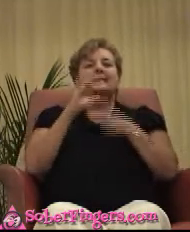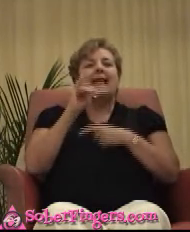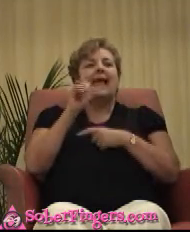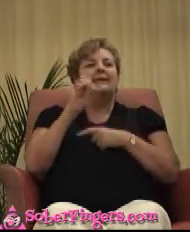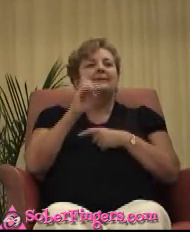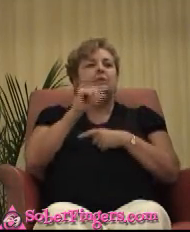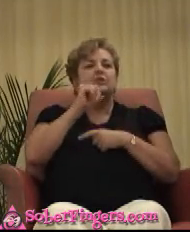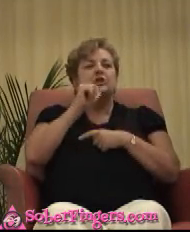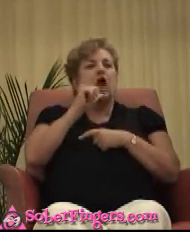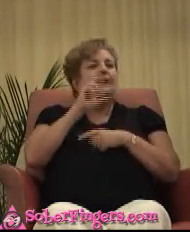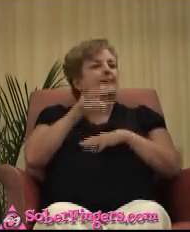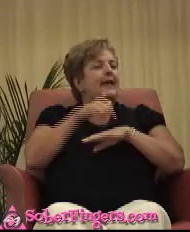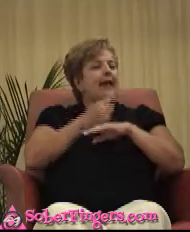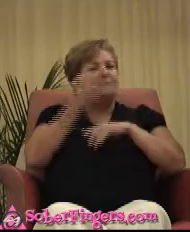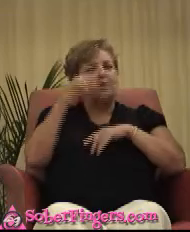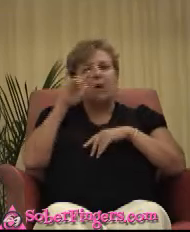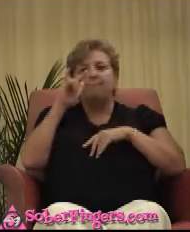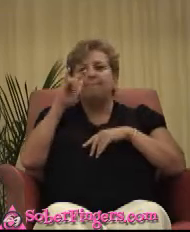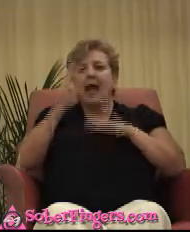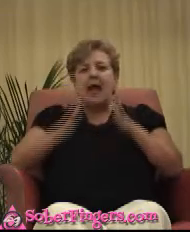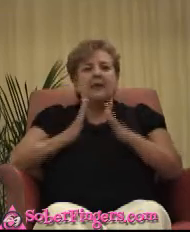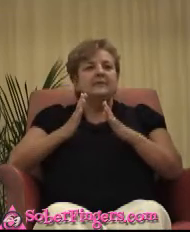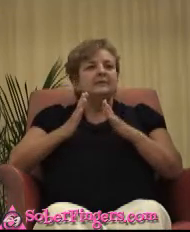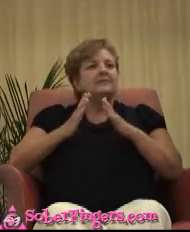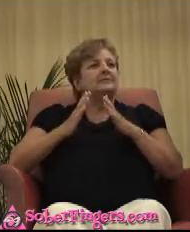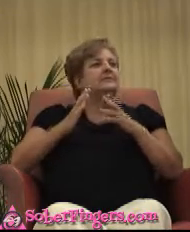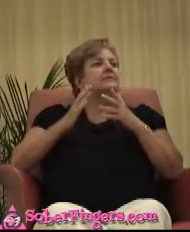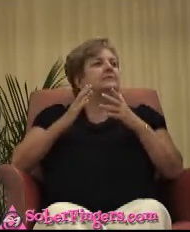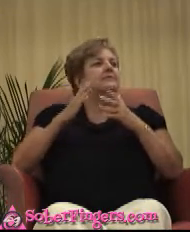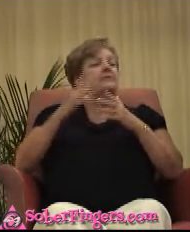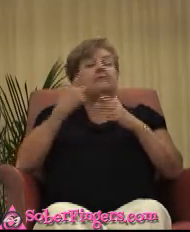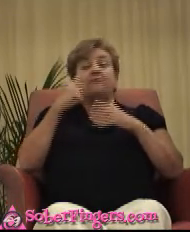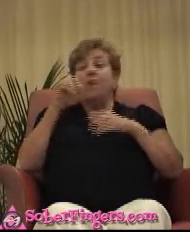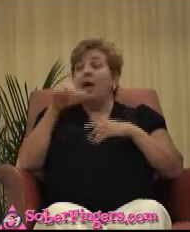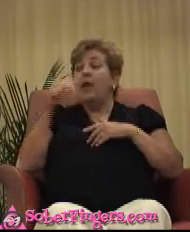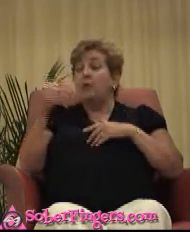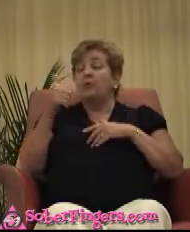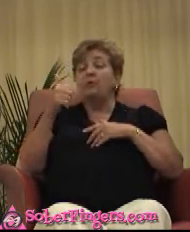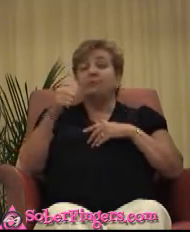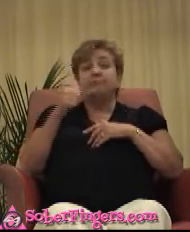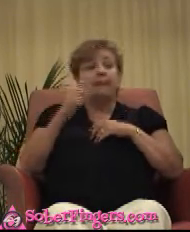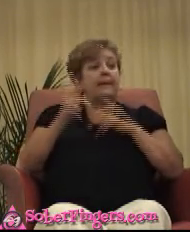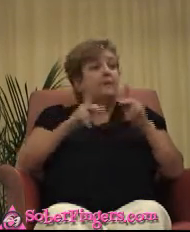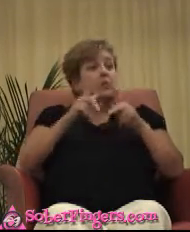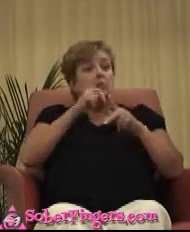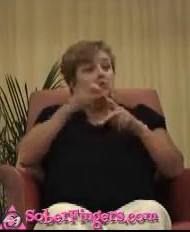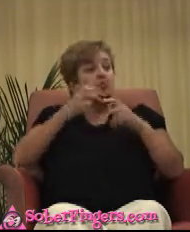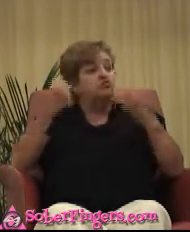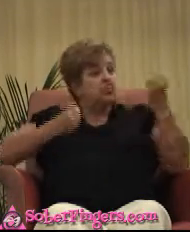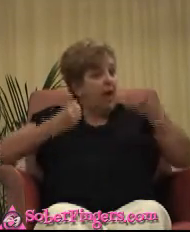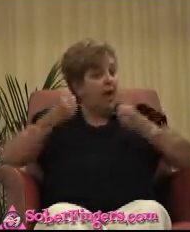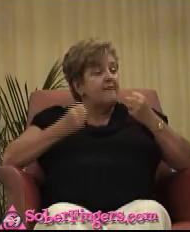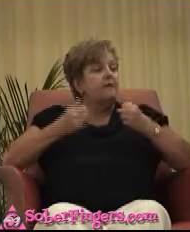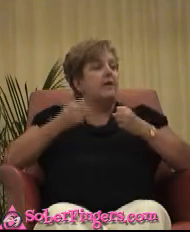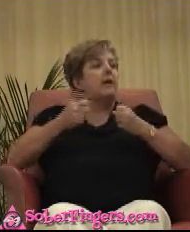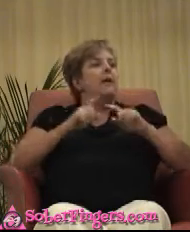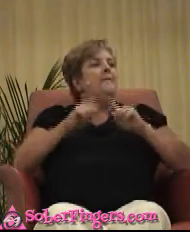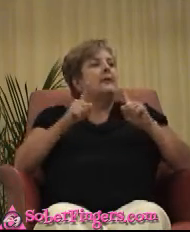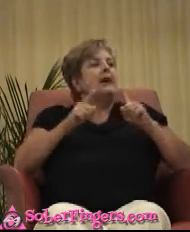pilots. It was designed for other professions in the transportation industries, and I know there's a lot of complex issues. He said, I'll let you three gentlemen remain free